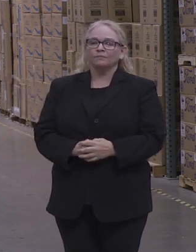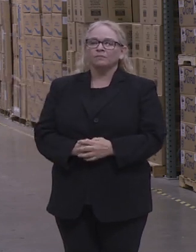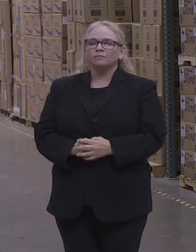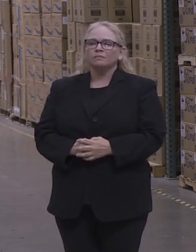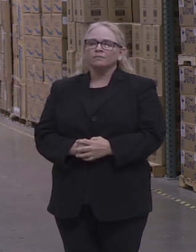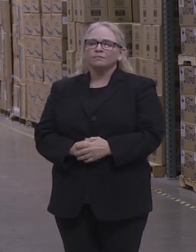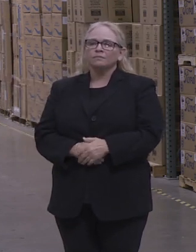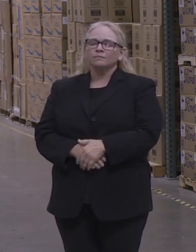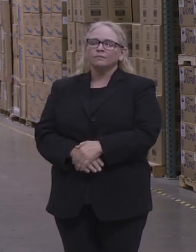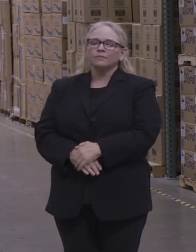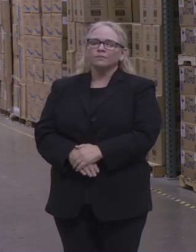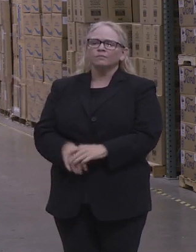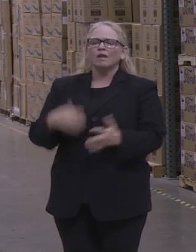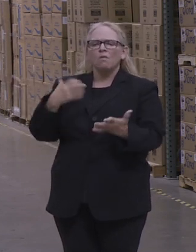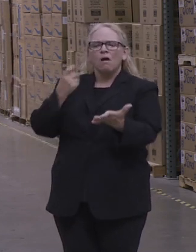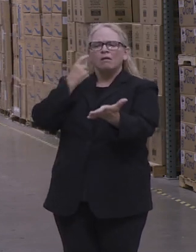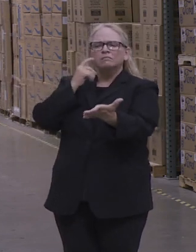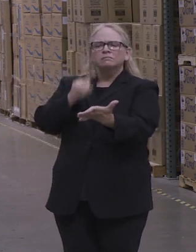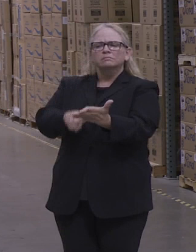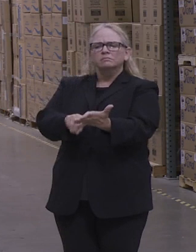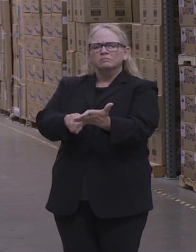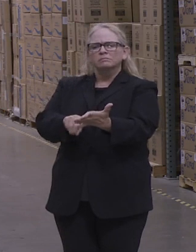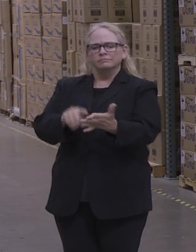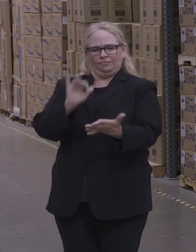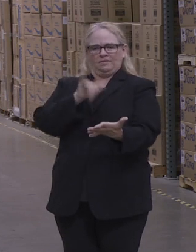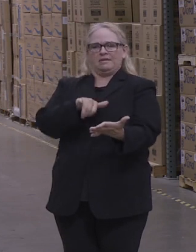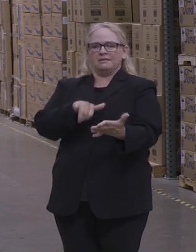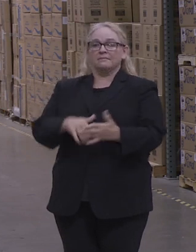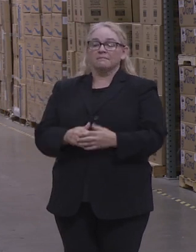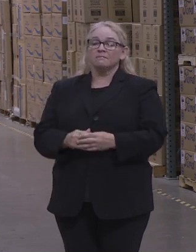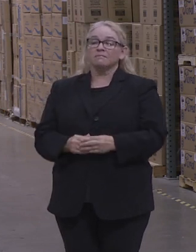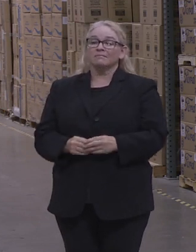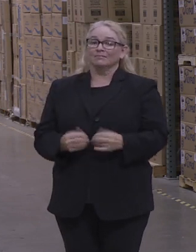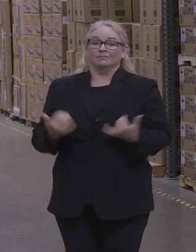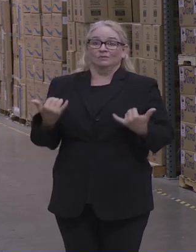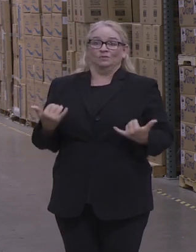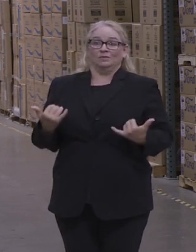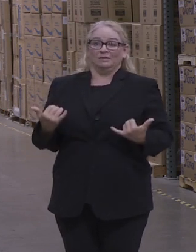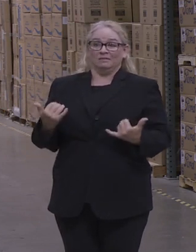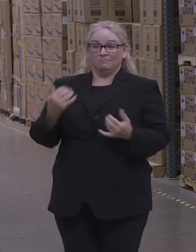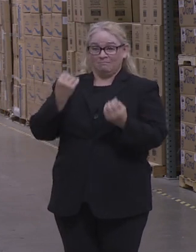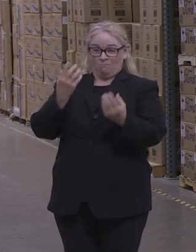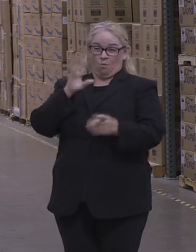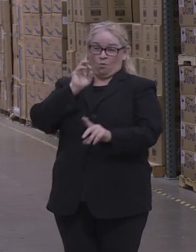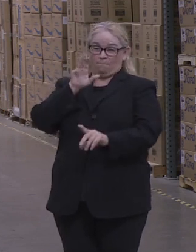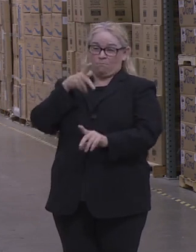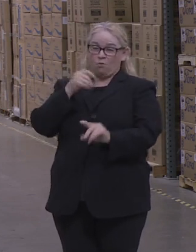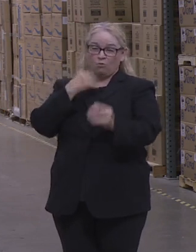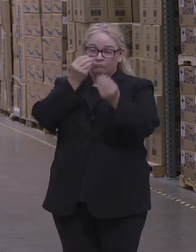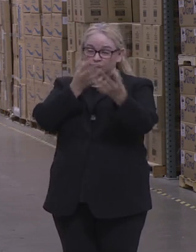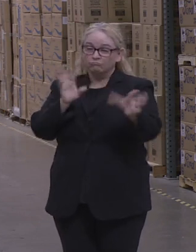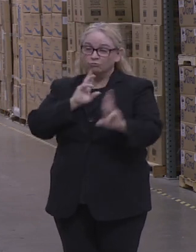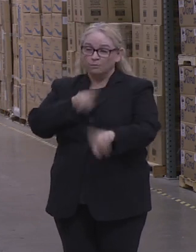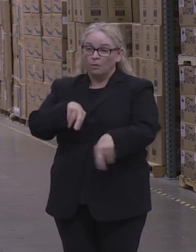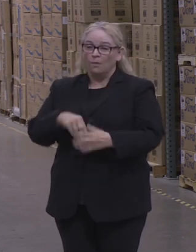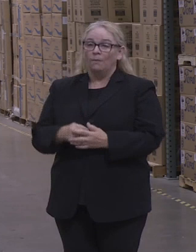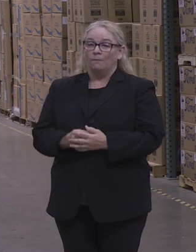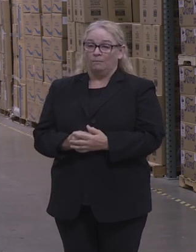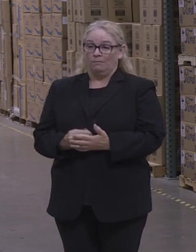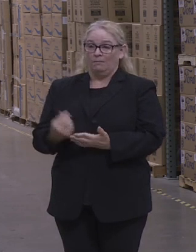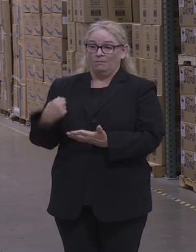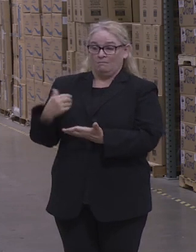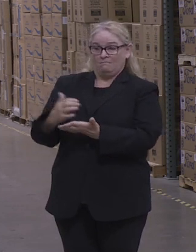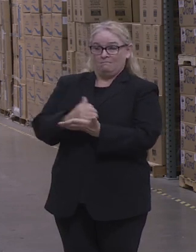acknowledging the obvious, that today we are reporting here in the state of California data that was collected yesterday. We